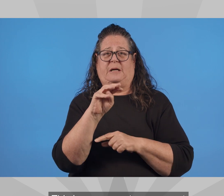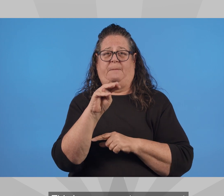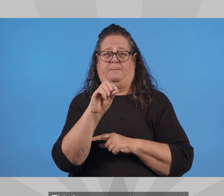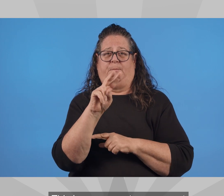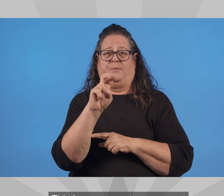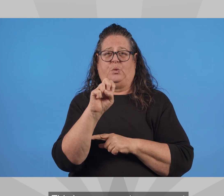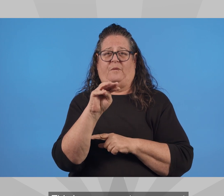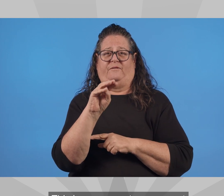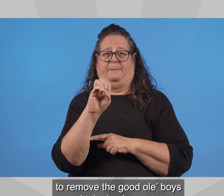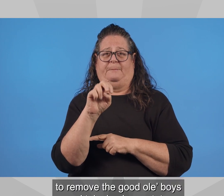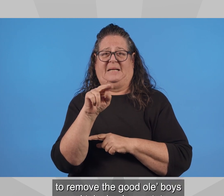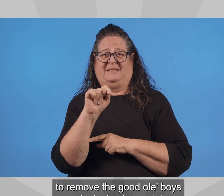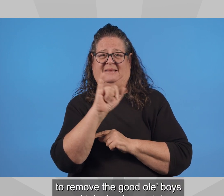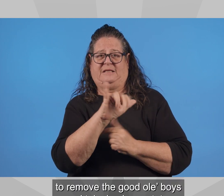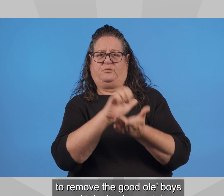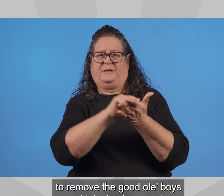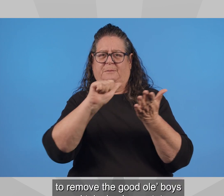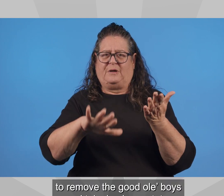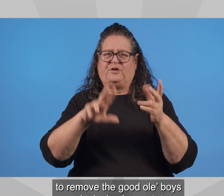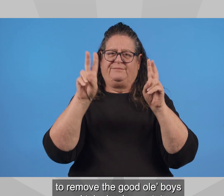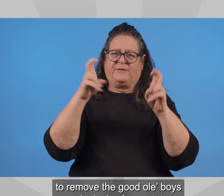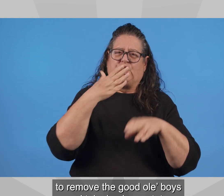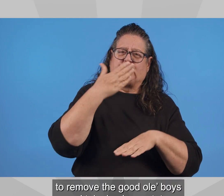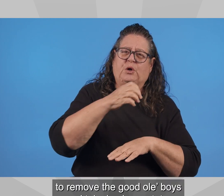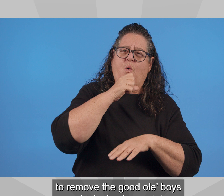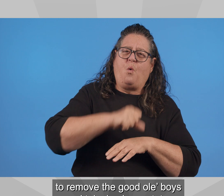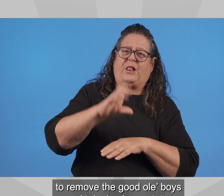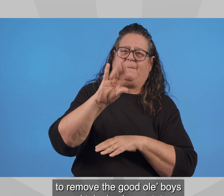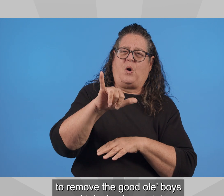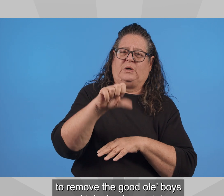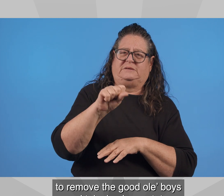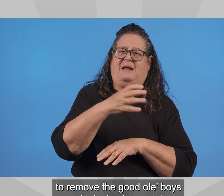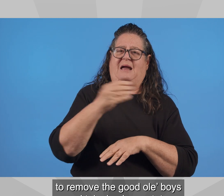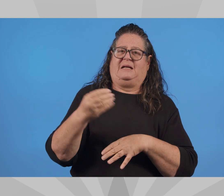grassroots movement to remove the good old boys and take back our state.